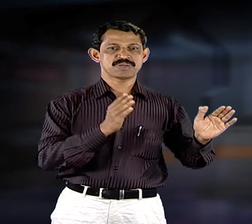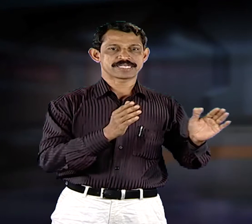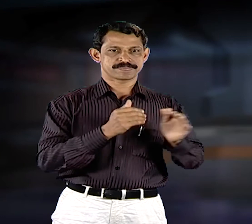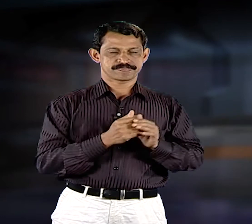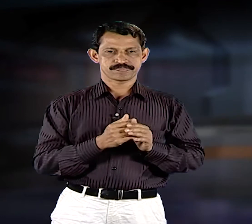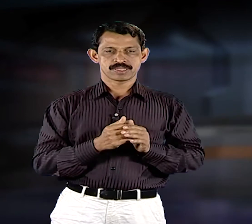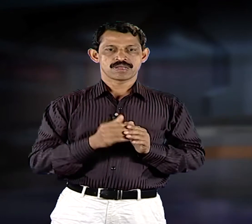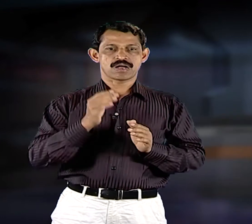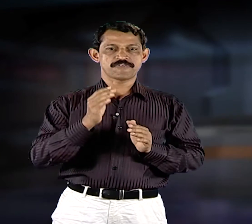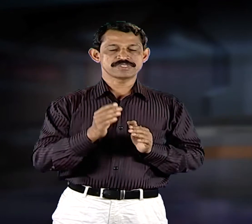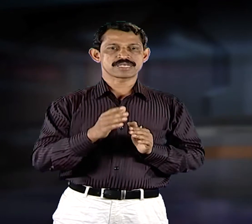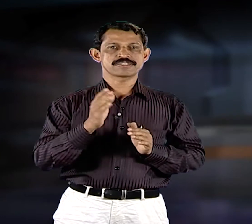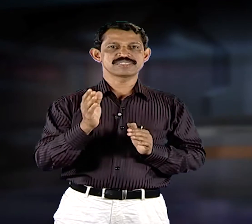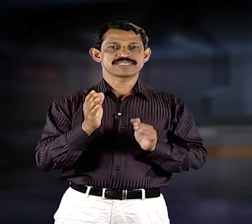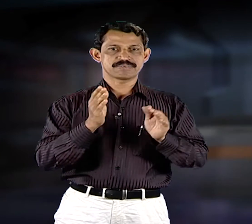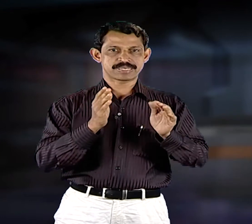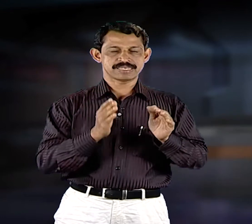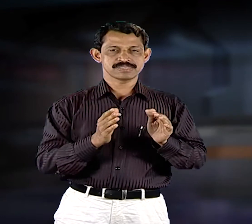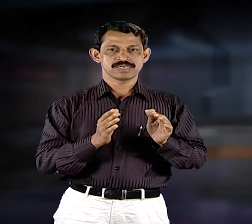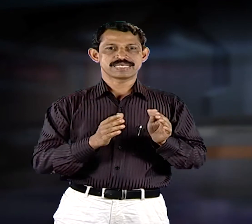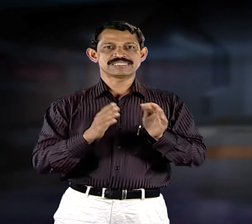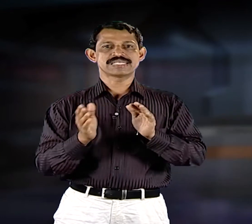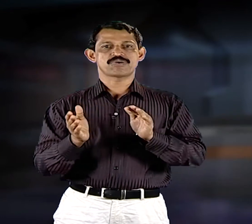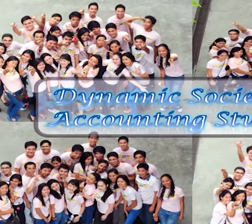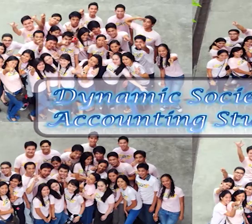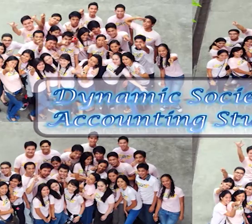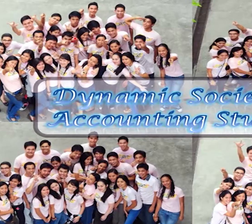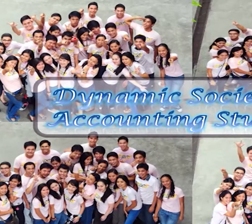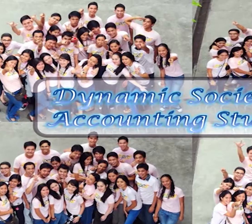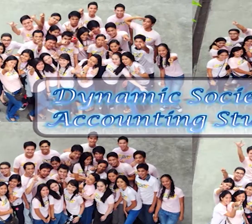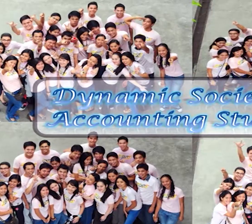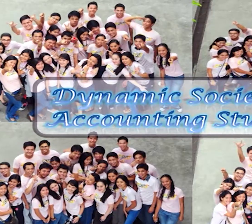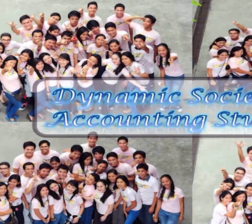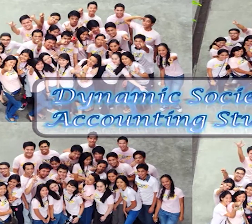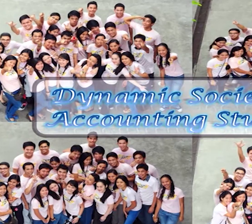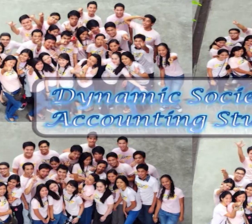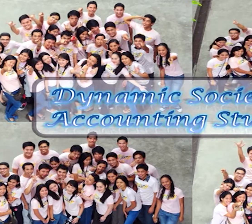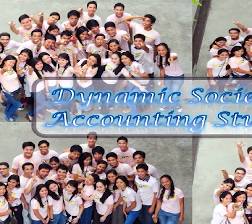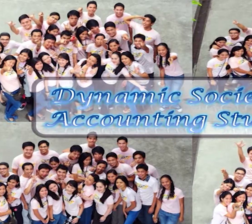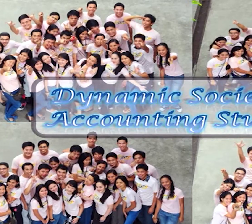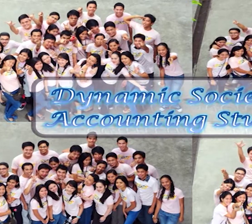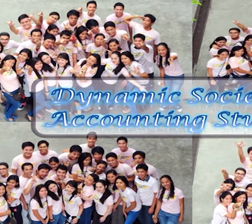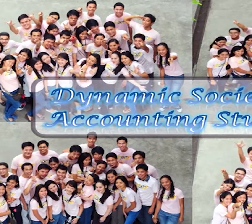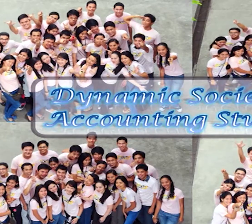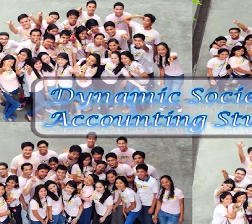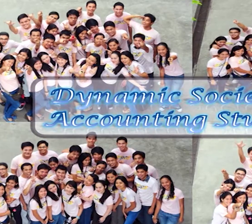republic. After the country's independence, the Indian Constitution was shaped with the aim to form a dynamic